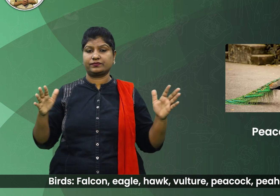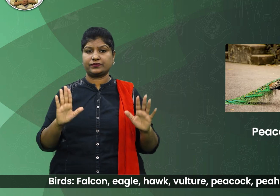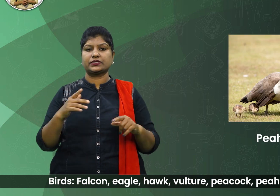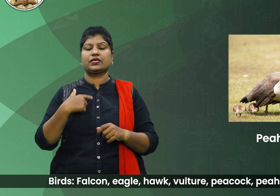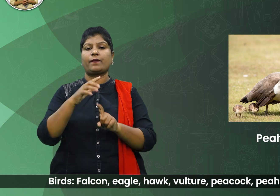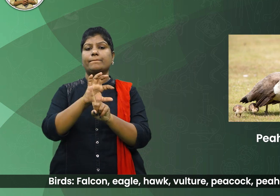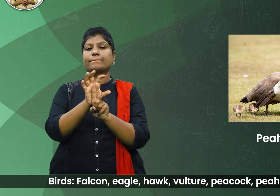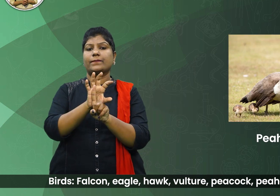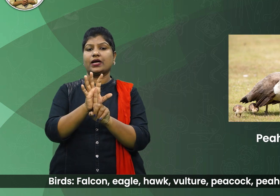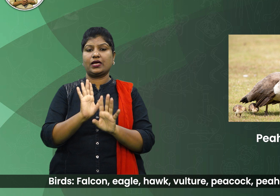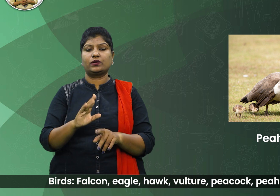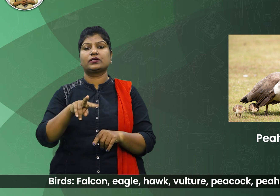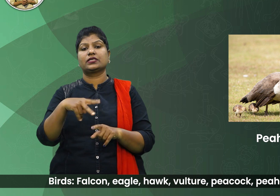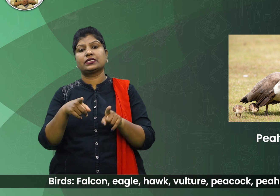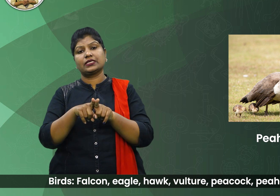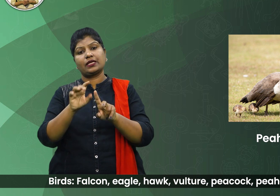Peacock Peahen